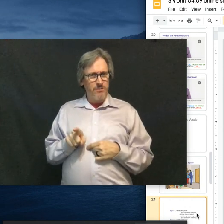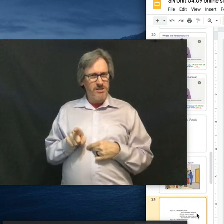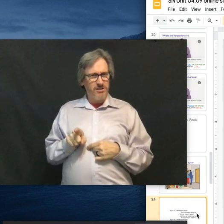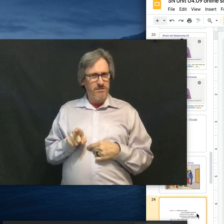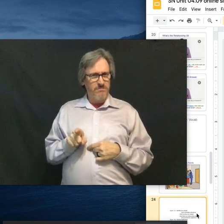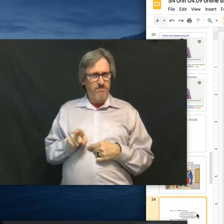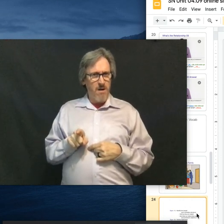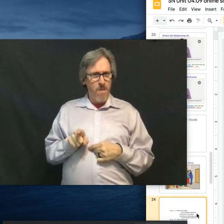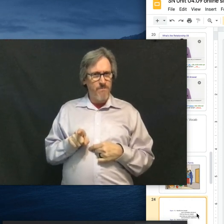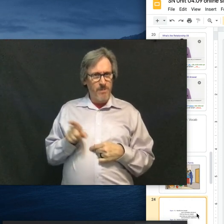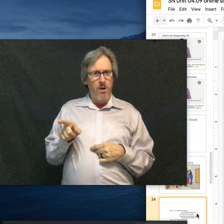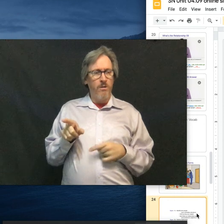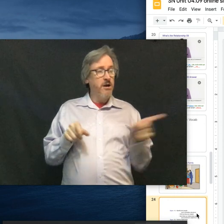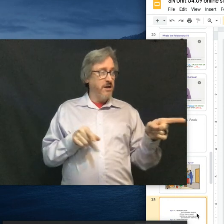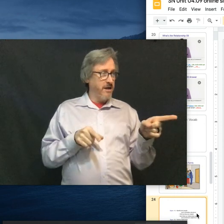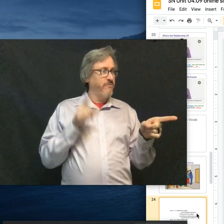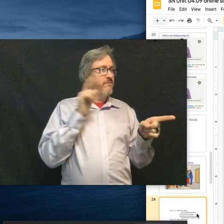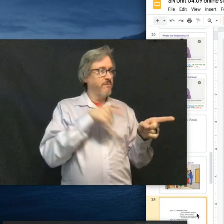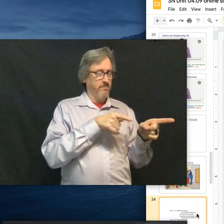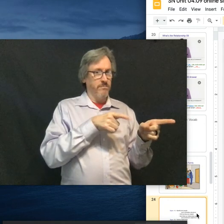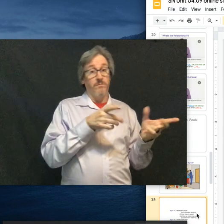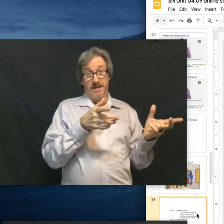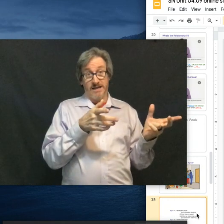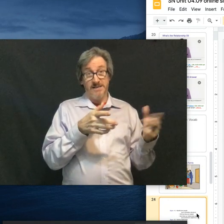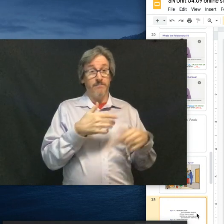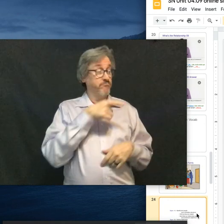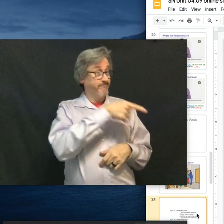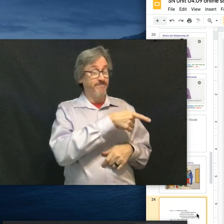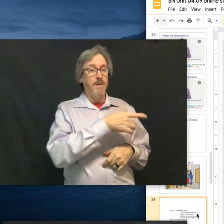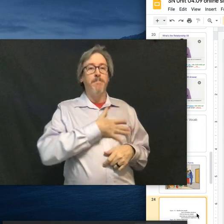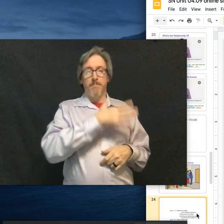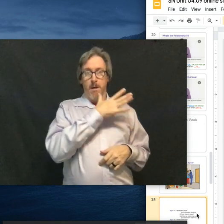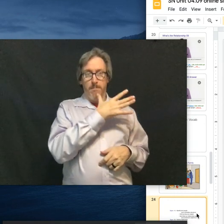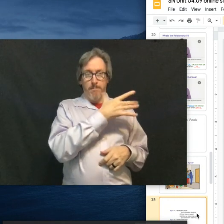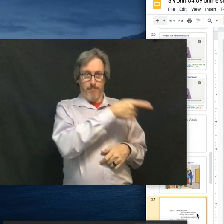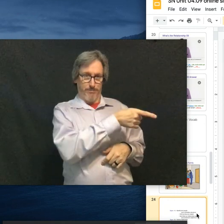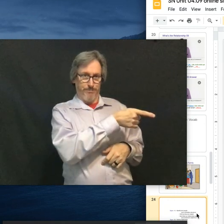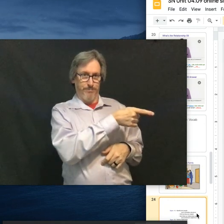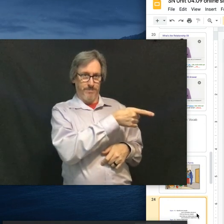ask a question. Oh, if, like I said,